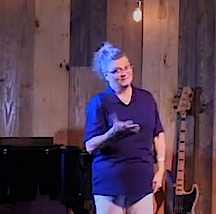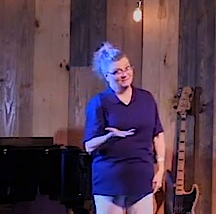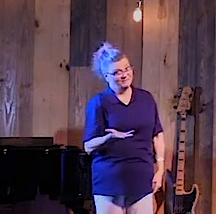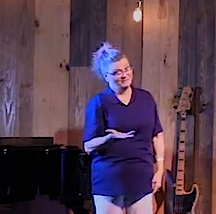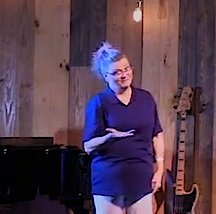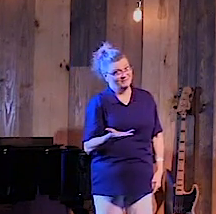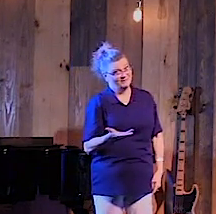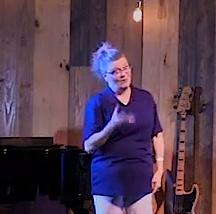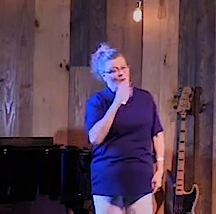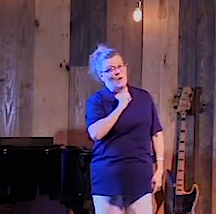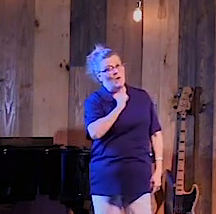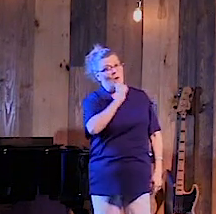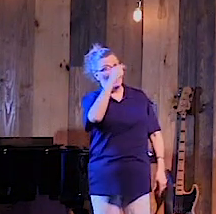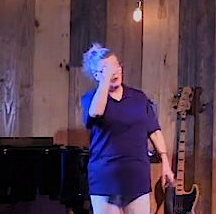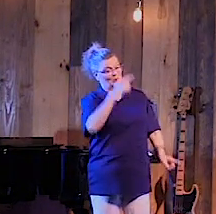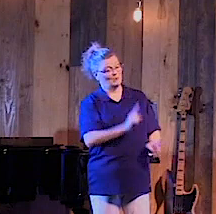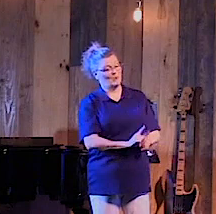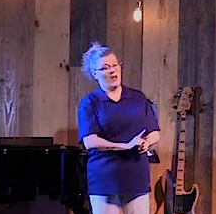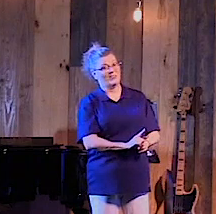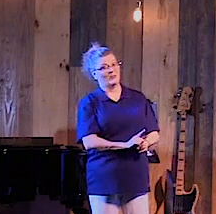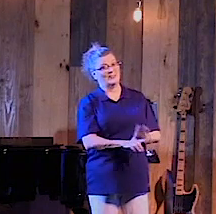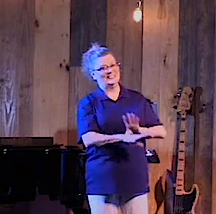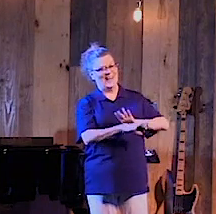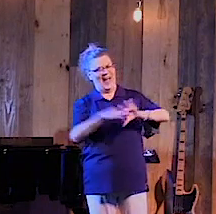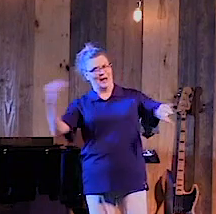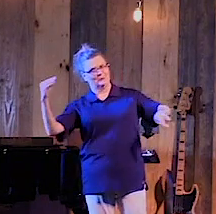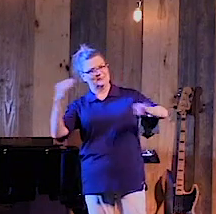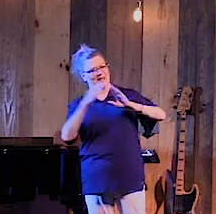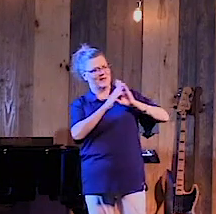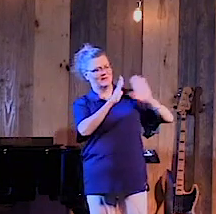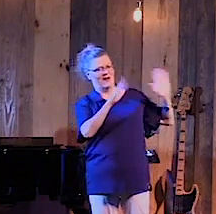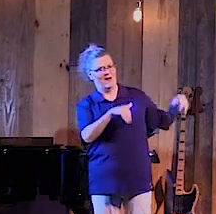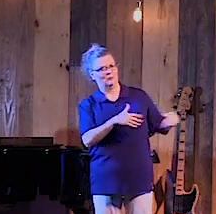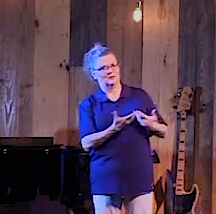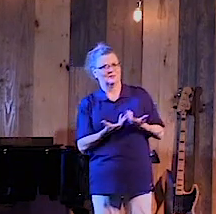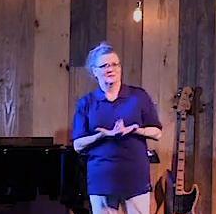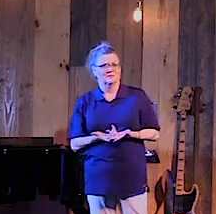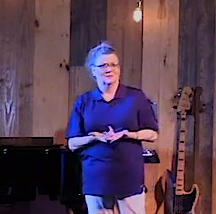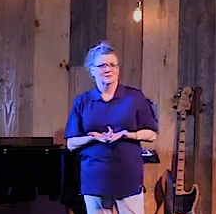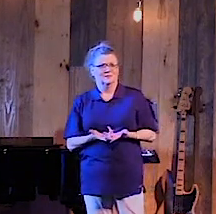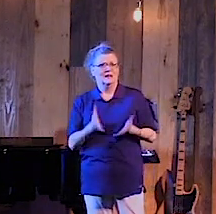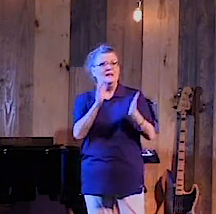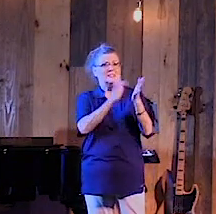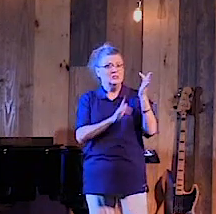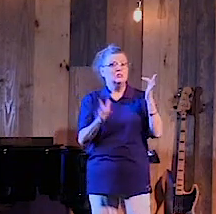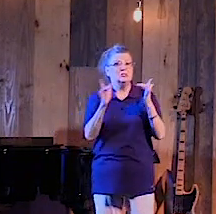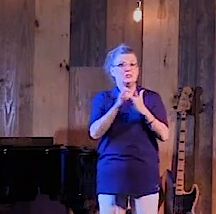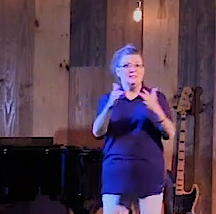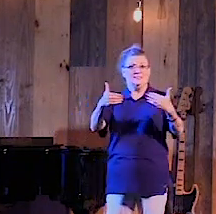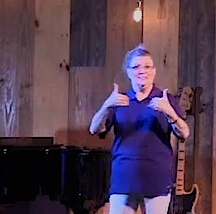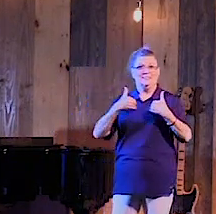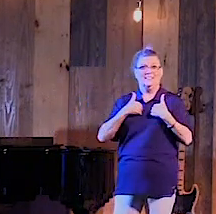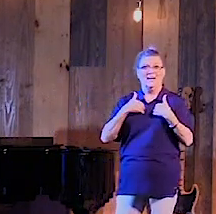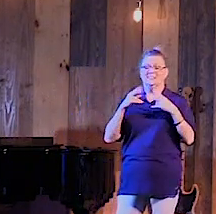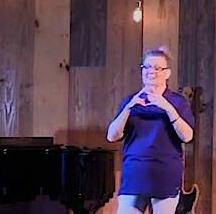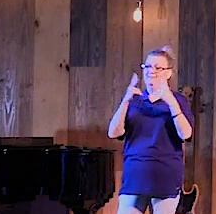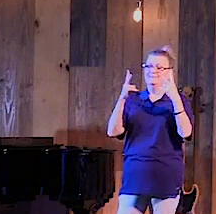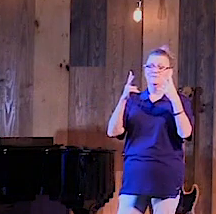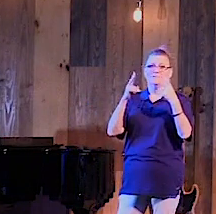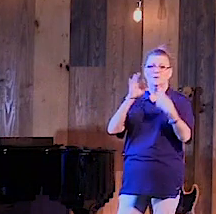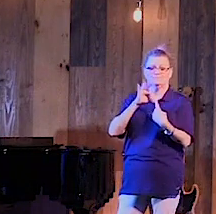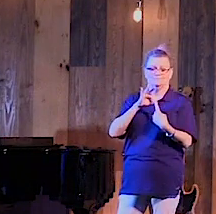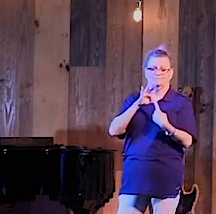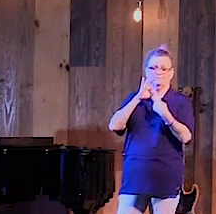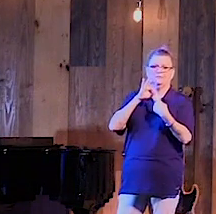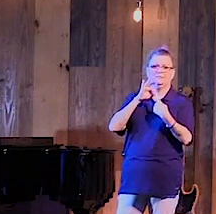older brother is outside the house. You see, Jesus has a very specific person in mind when he's